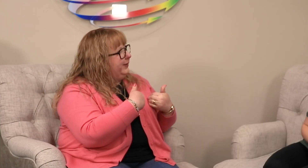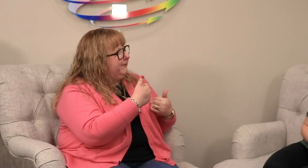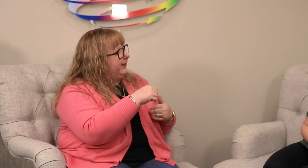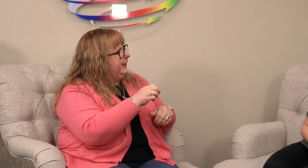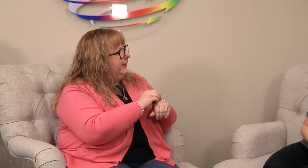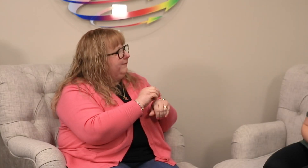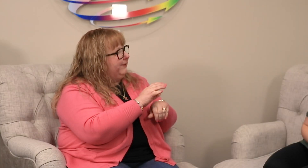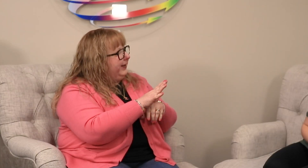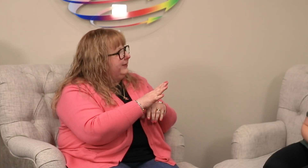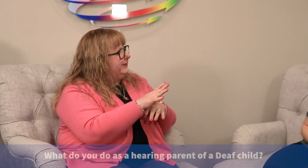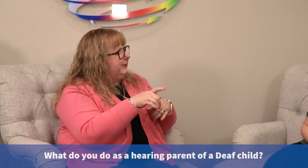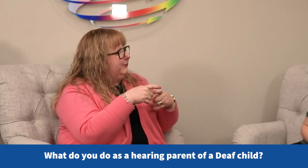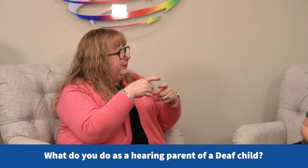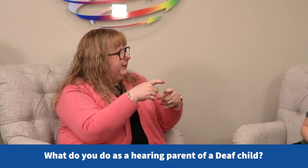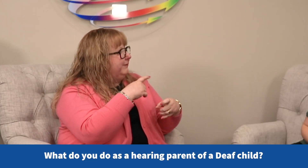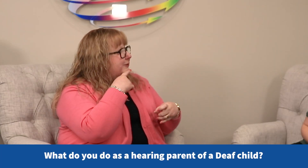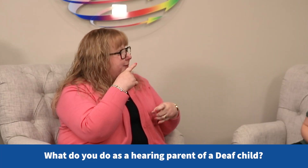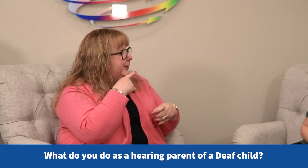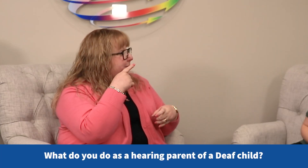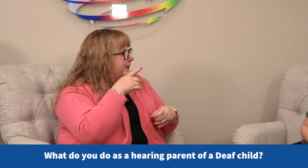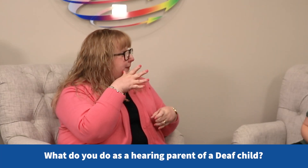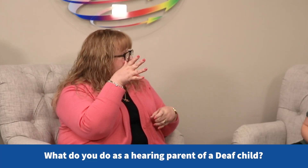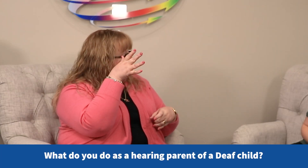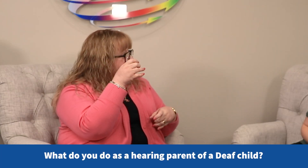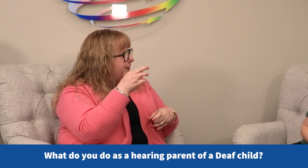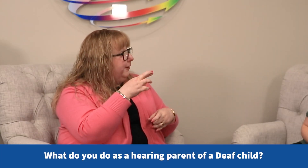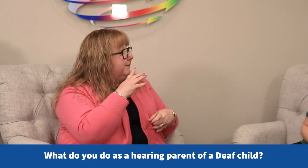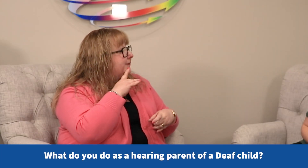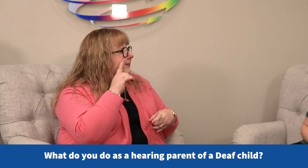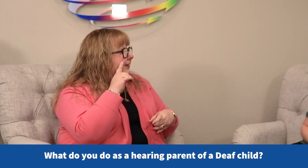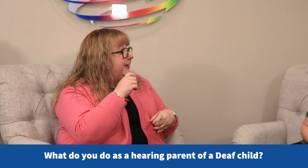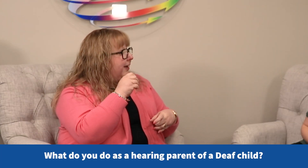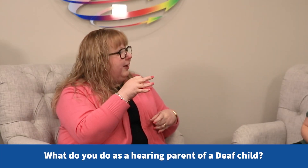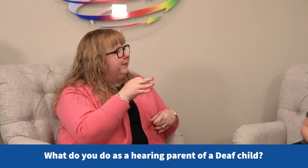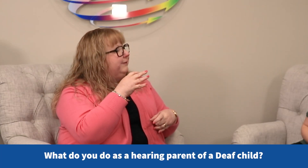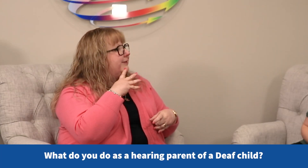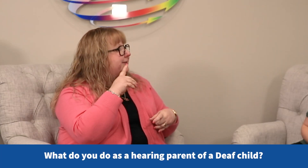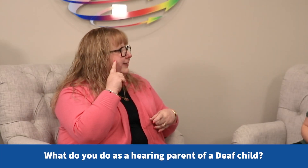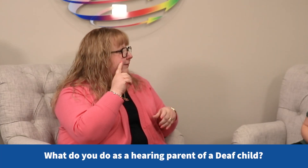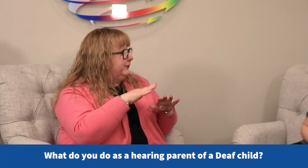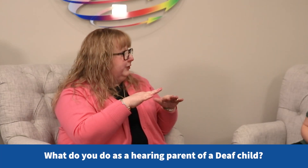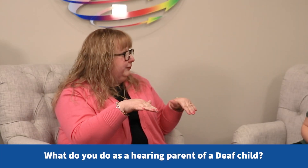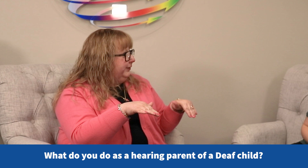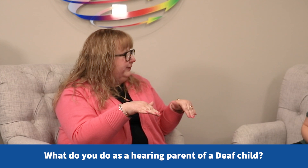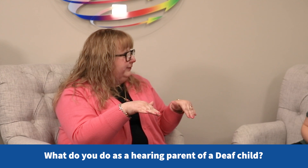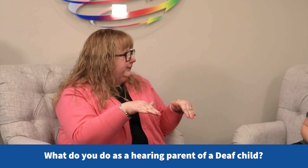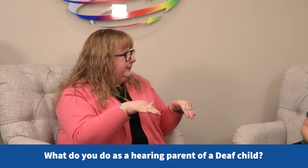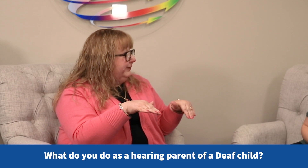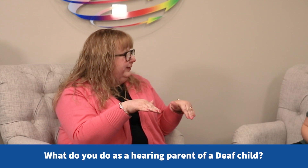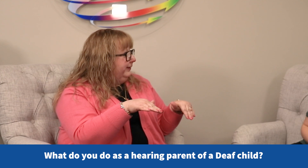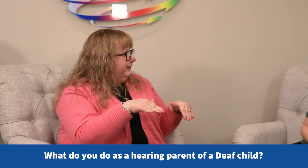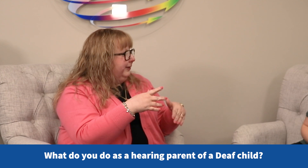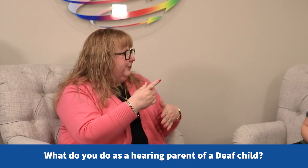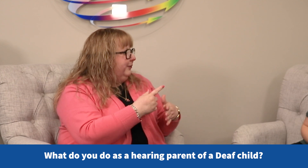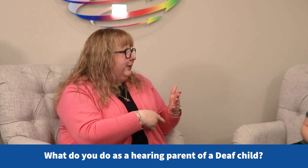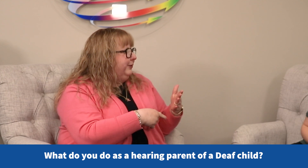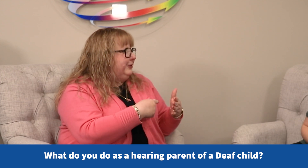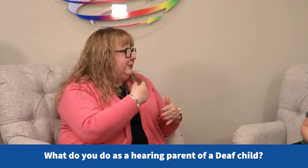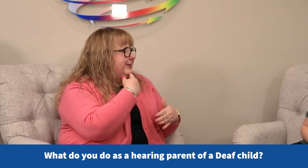have any advice that you would give to hearing parents of deaf children? Like, what would you tell